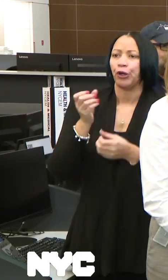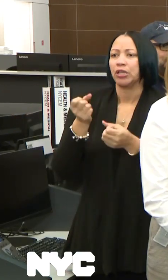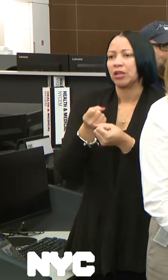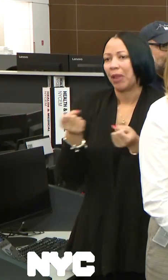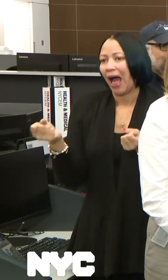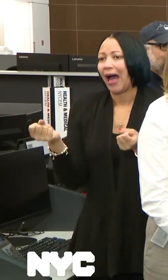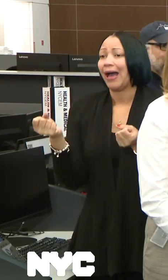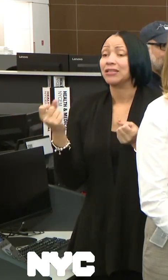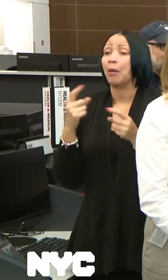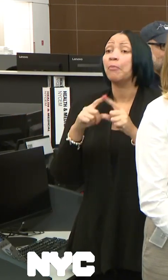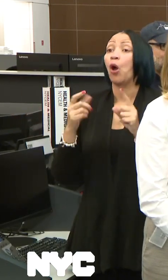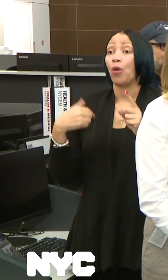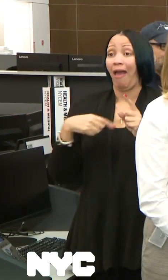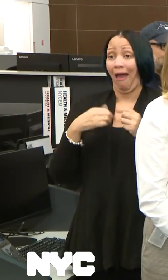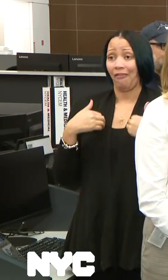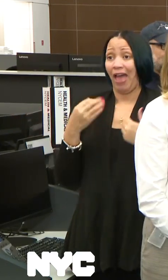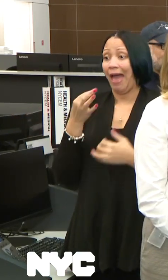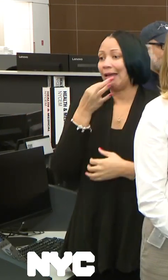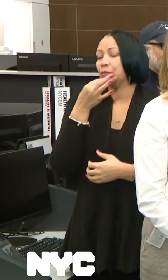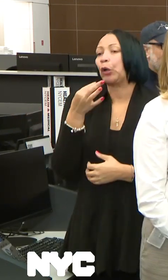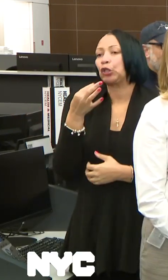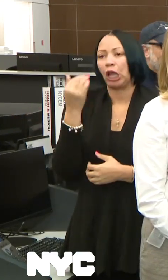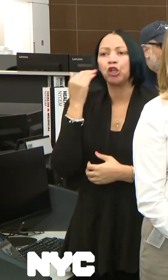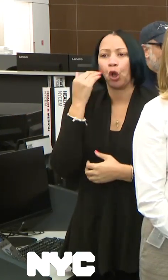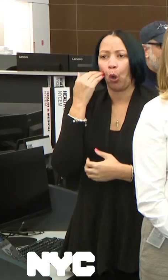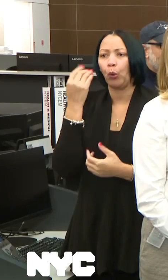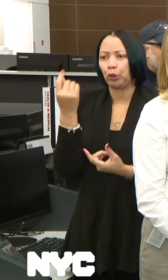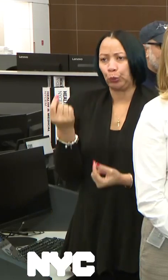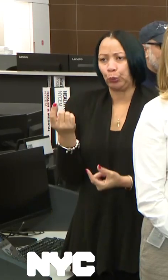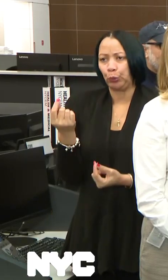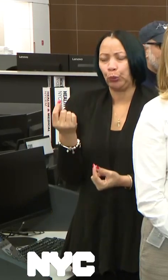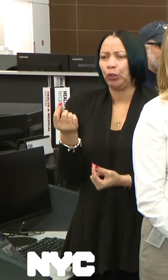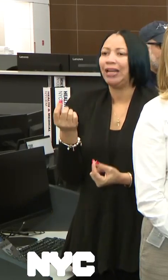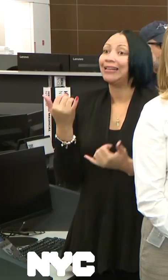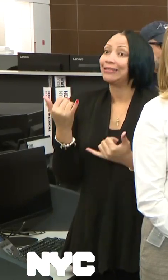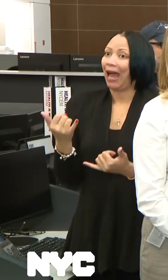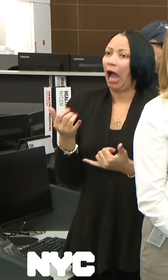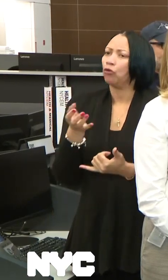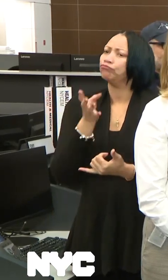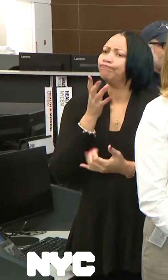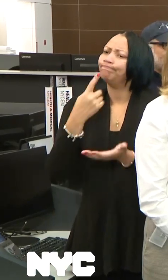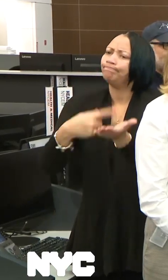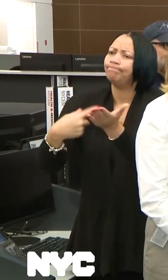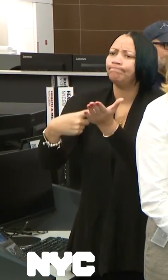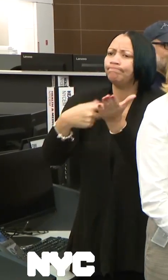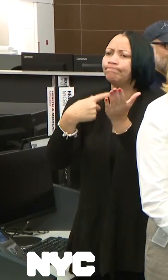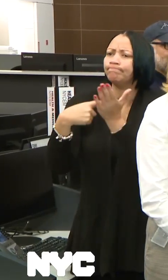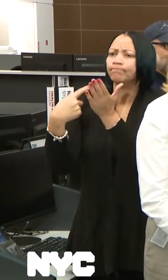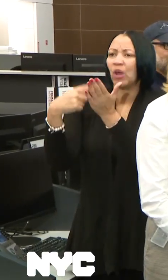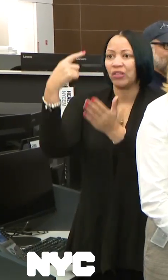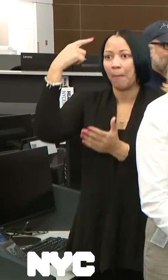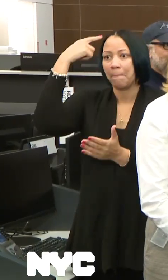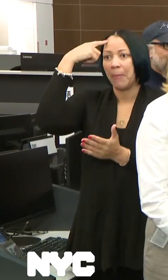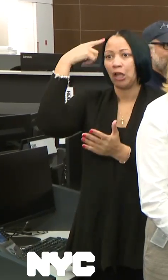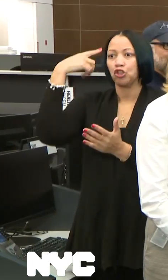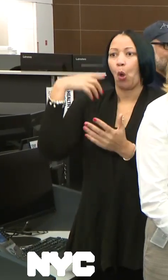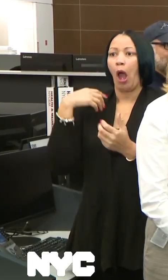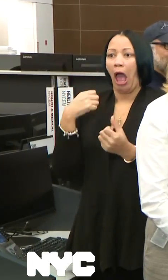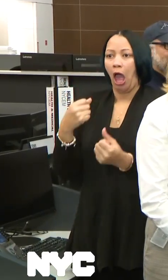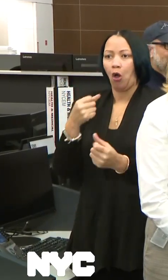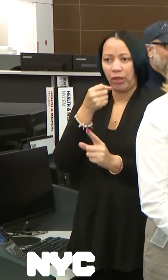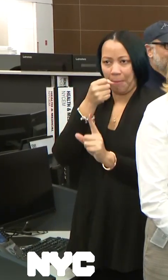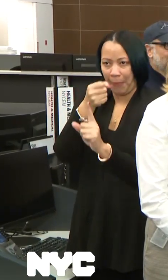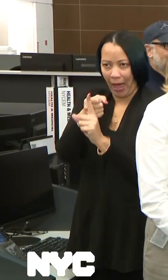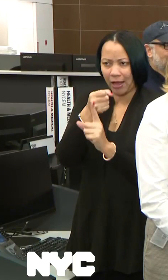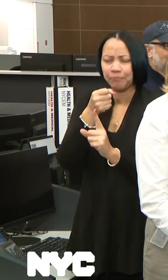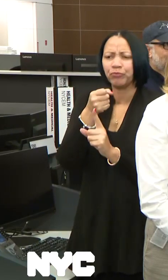experts do. And let's talk about the thing you can't see, the mental health impact. We've heard this